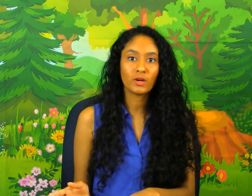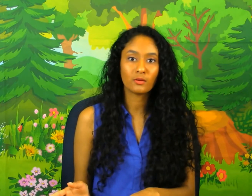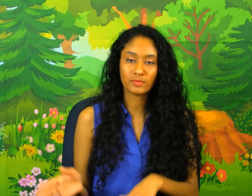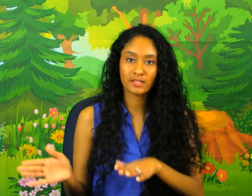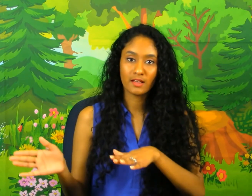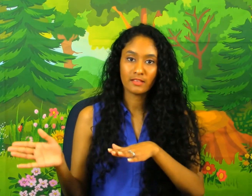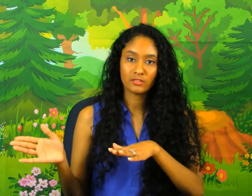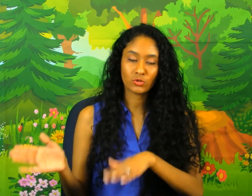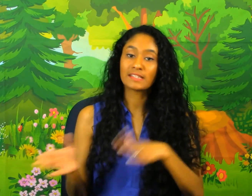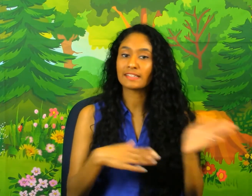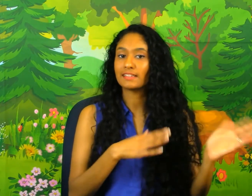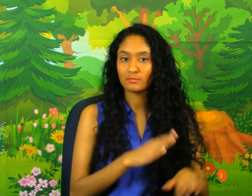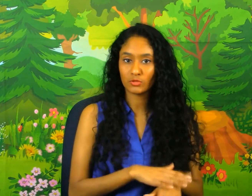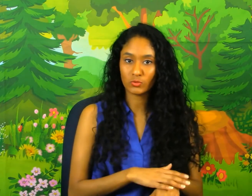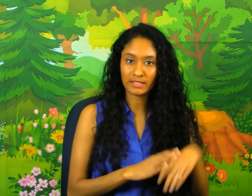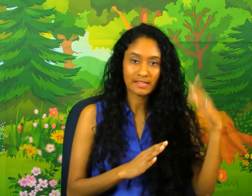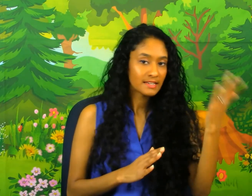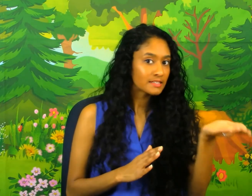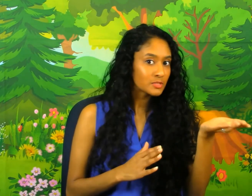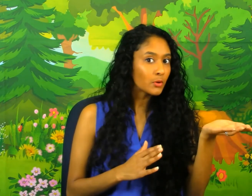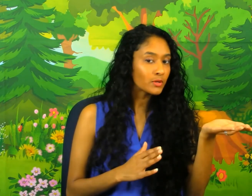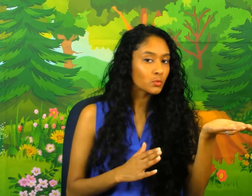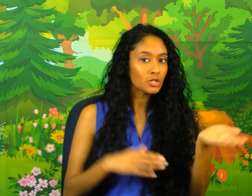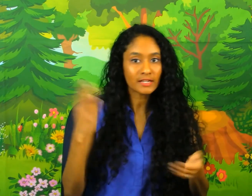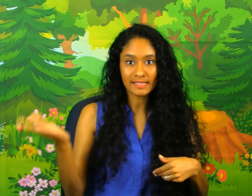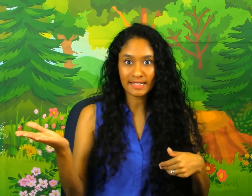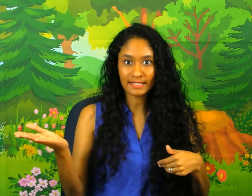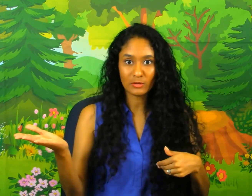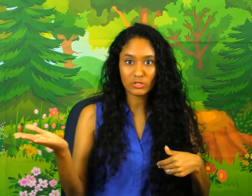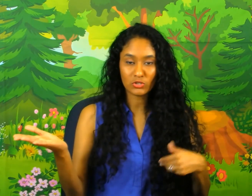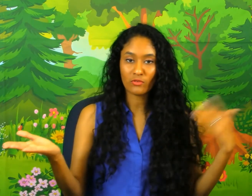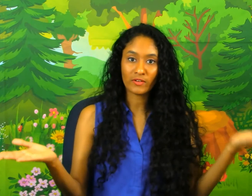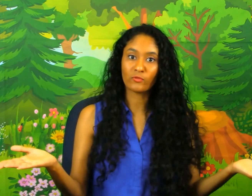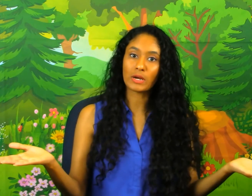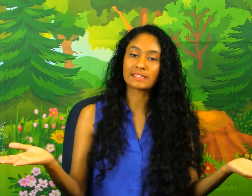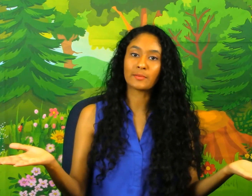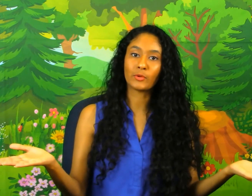helps translate between spoken word and sign language. So if, for example, if I